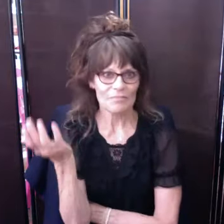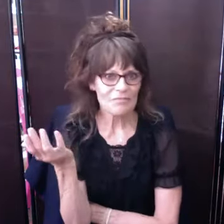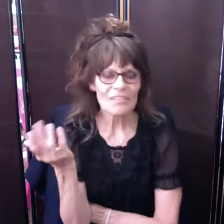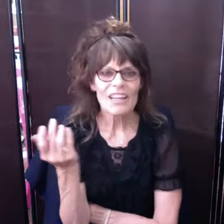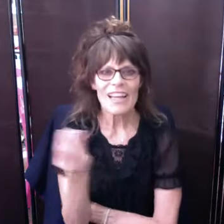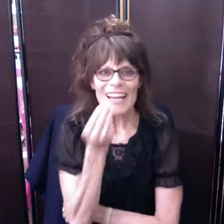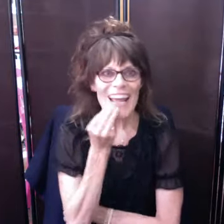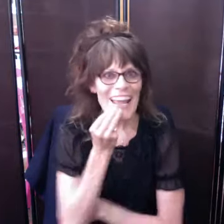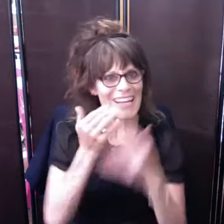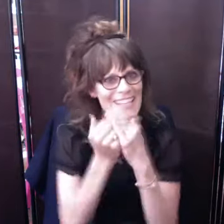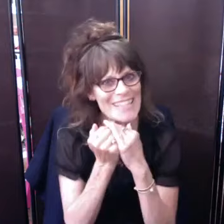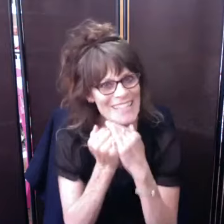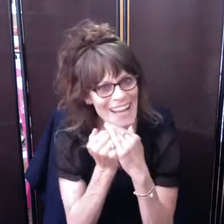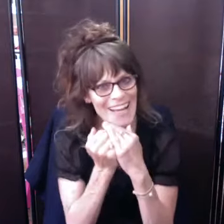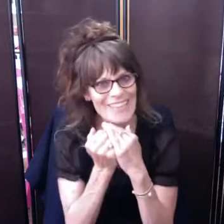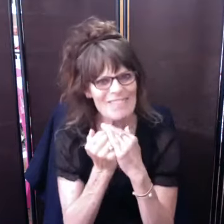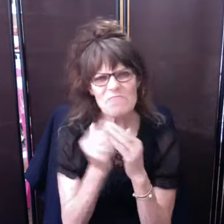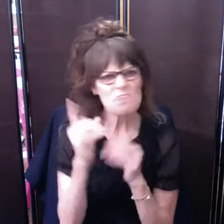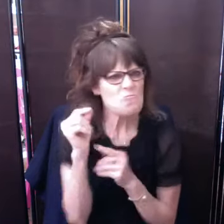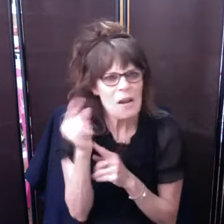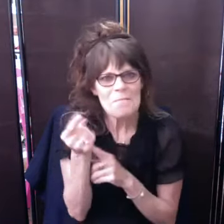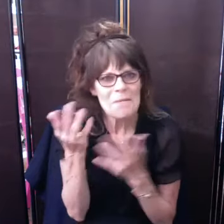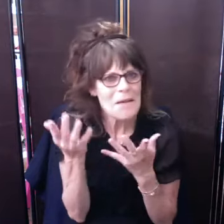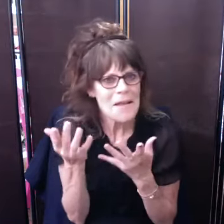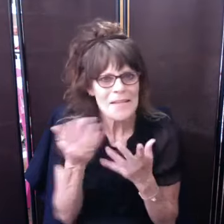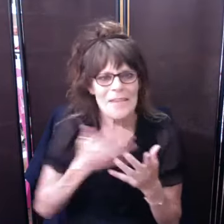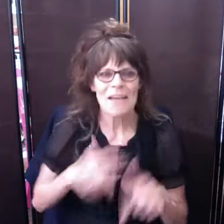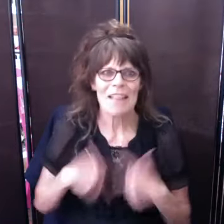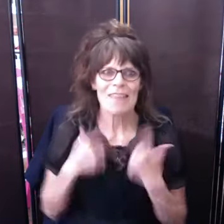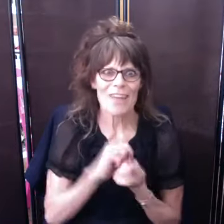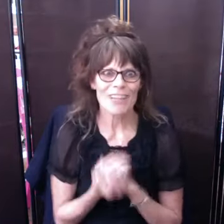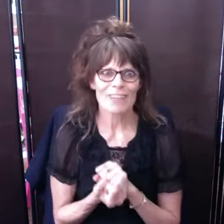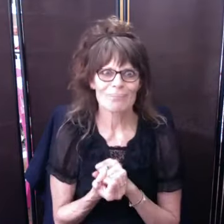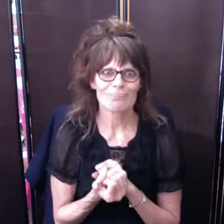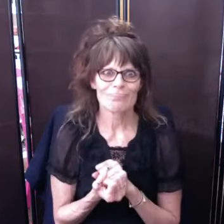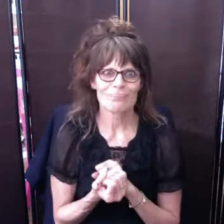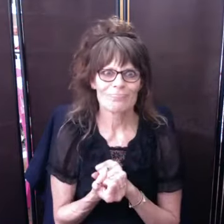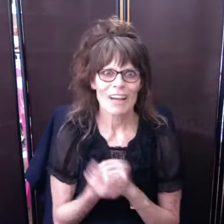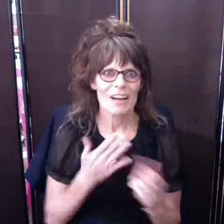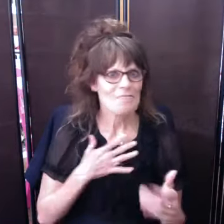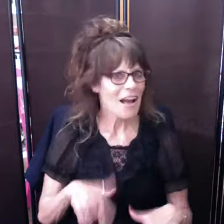fish sandwich, took about 20 minutes, and my life changed. My life